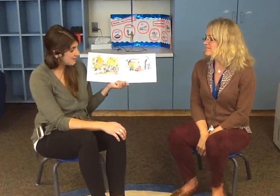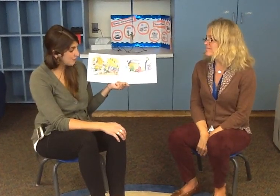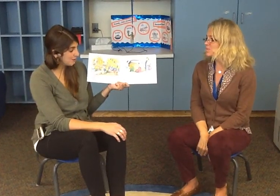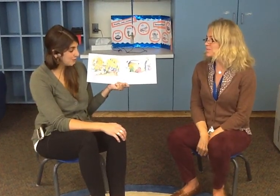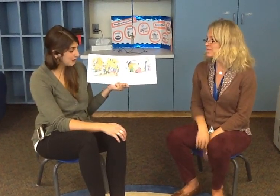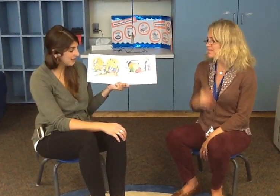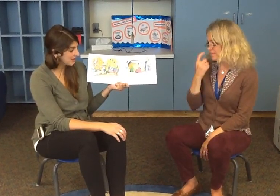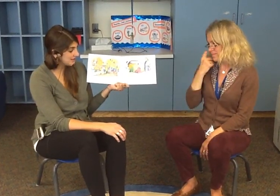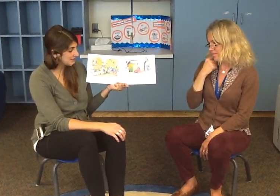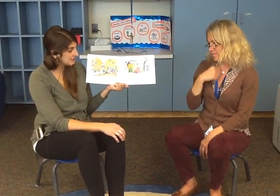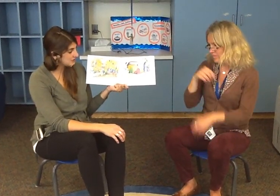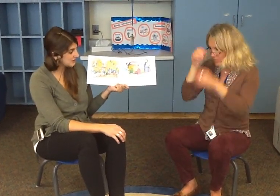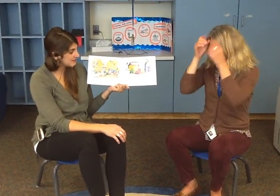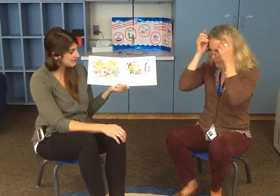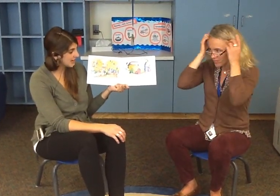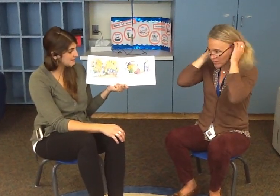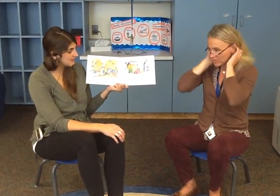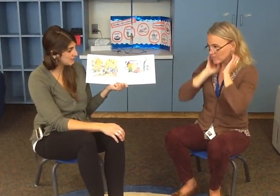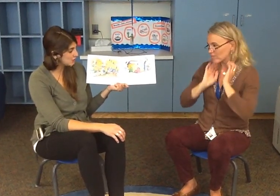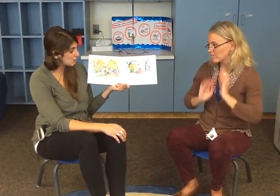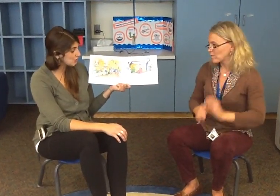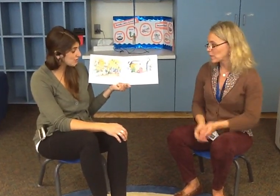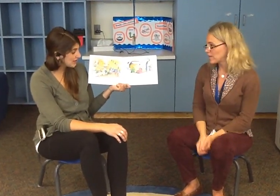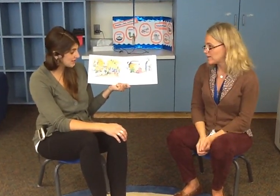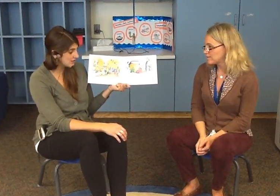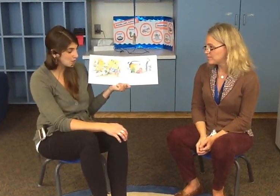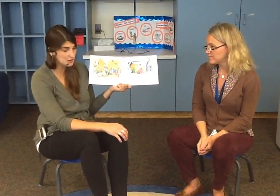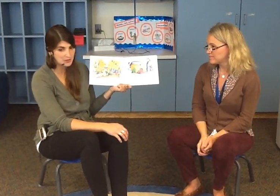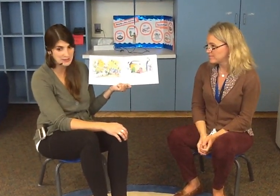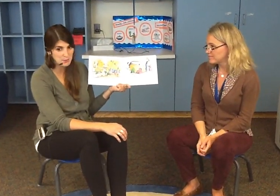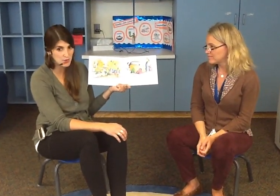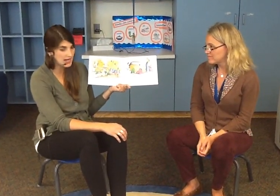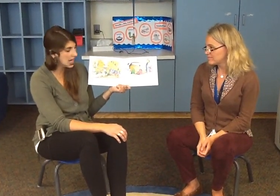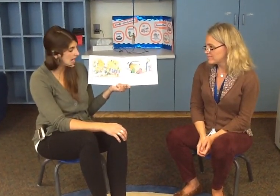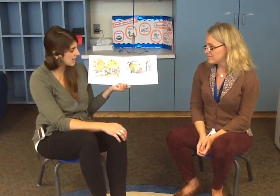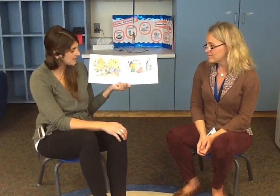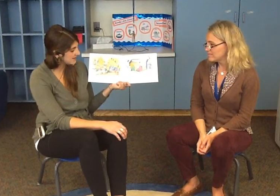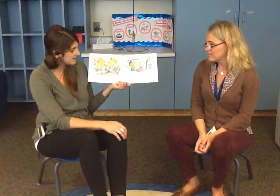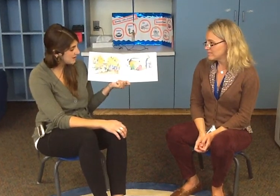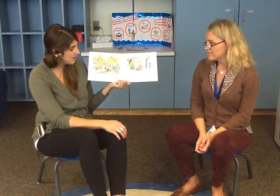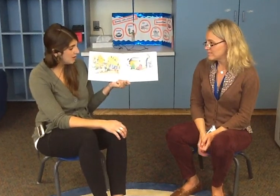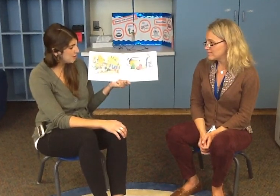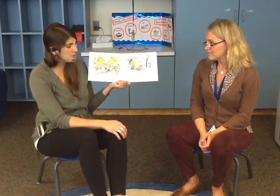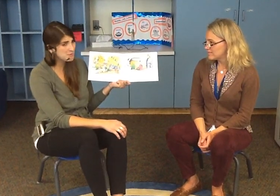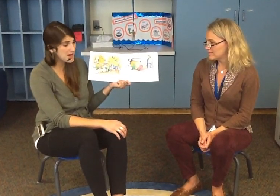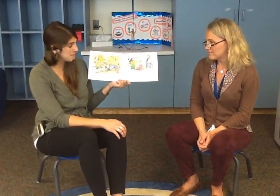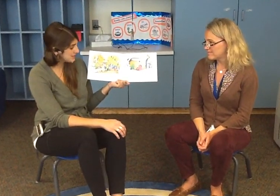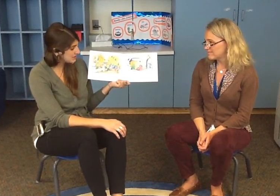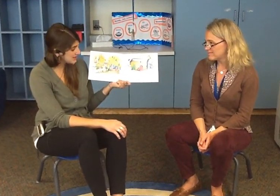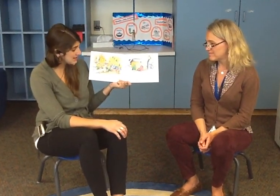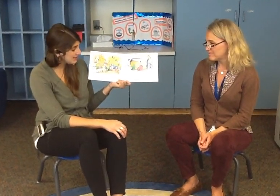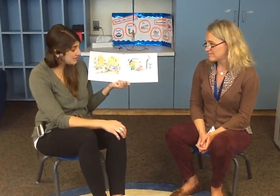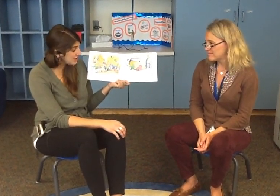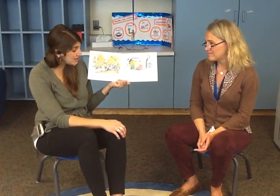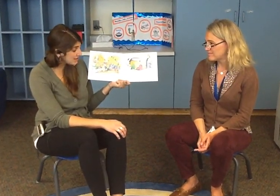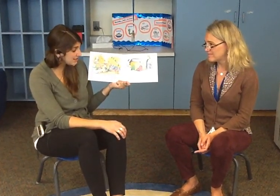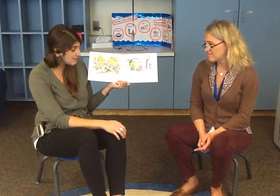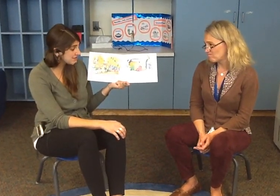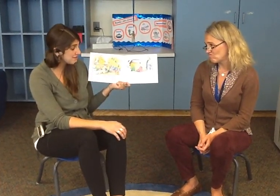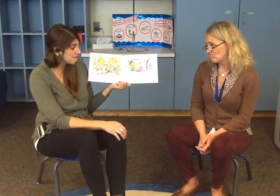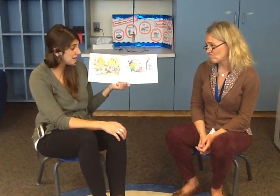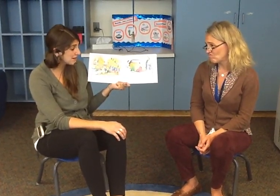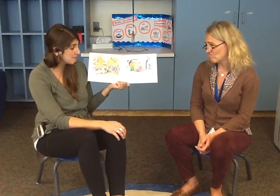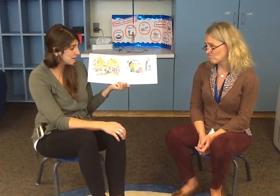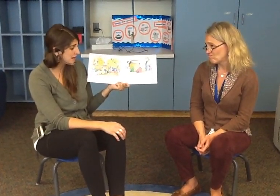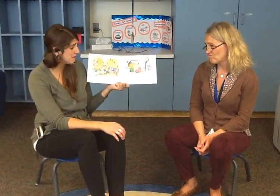Then, one morning, a little girl's thought and looked straight into Corduroy's bright eyes. Oh, Mommy, she said. Look,